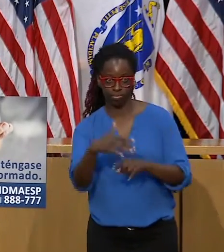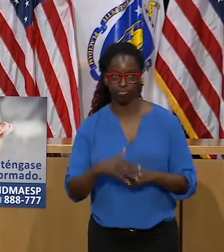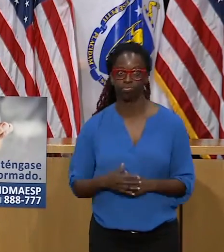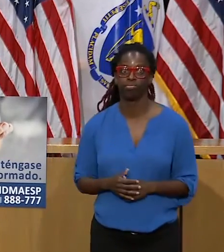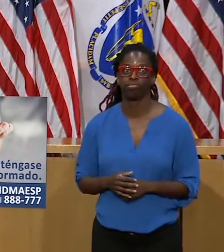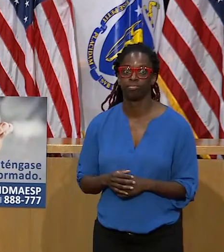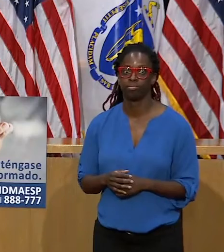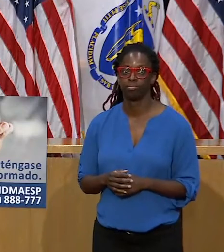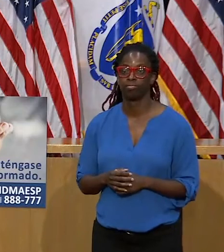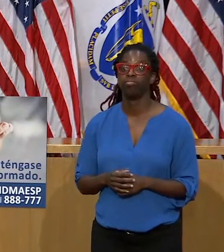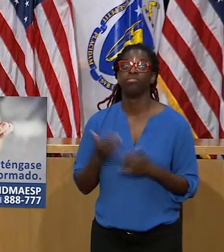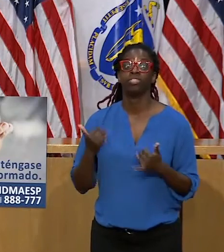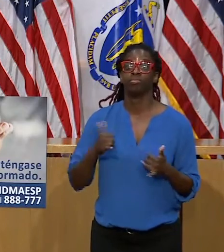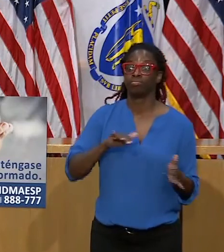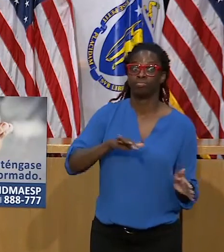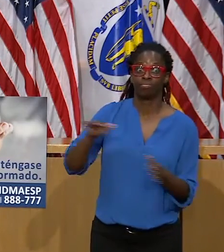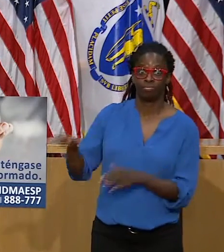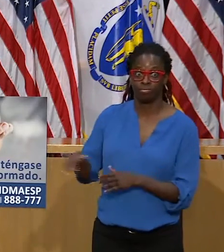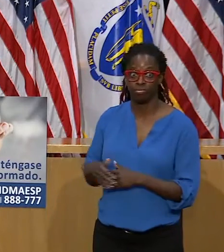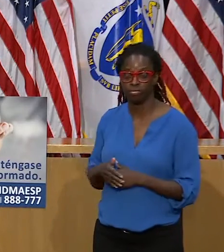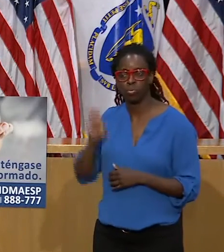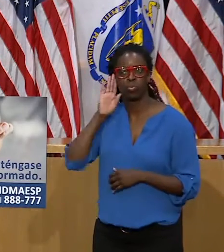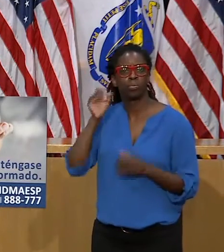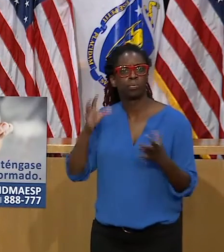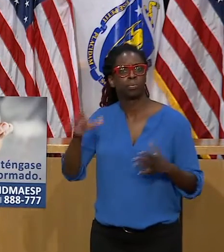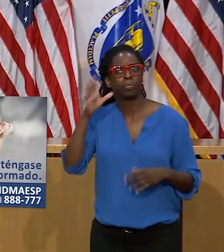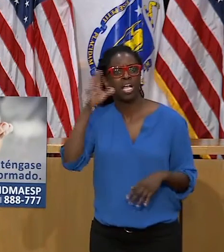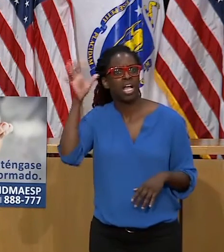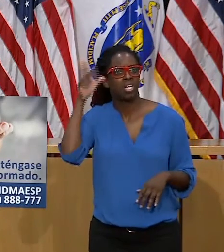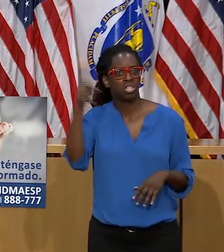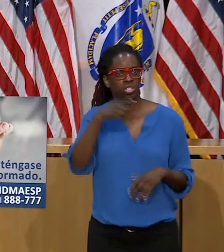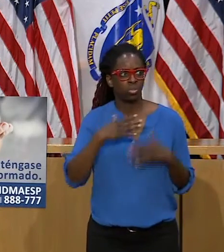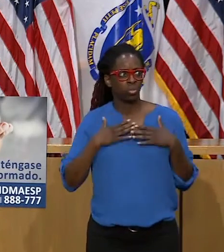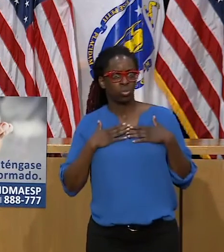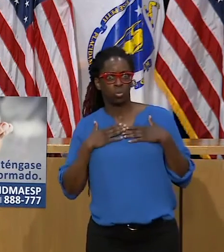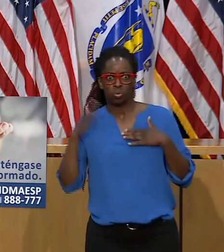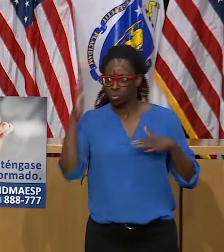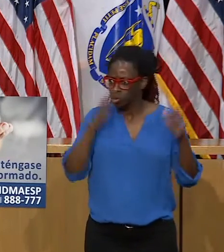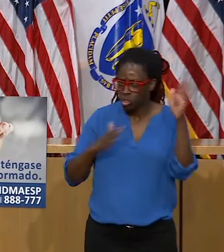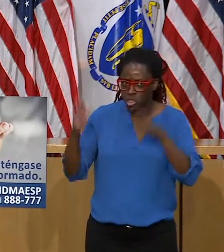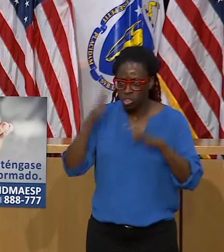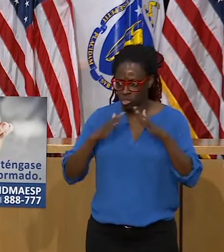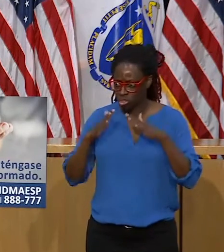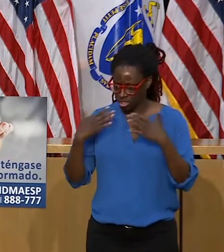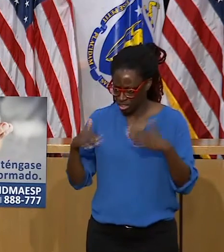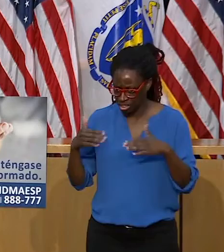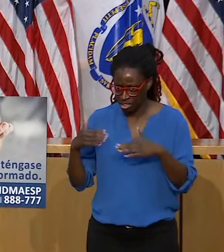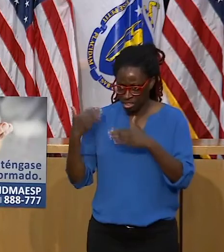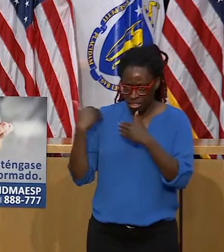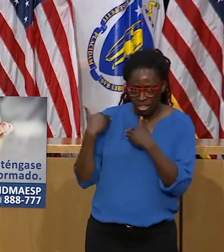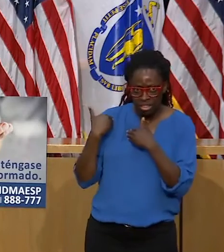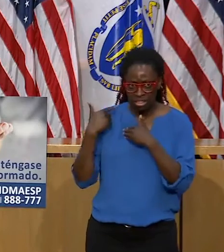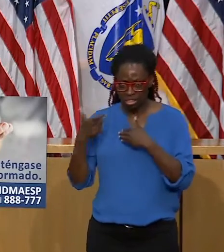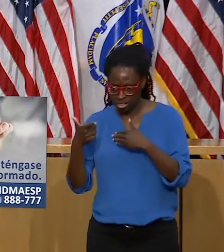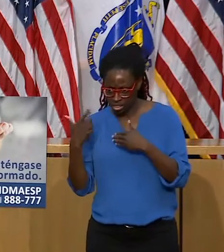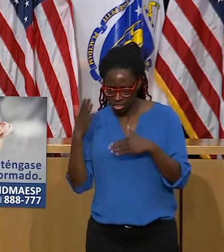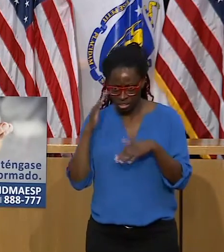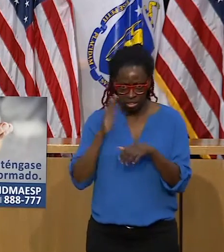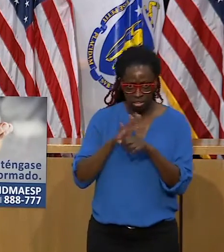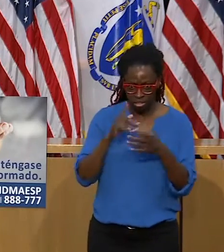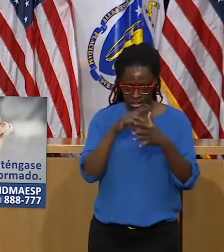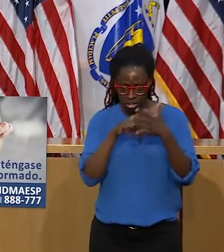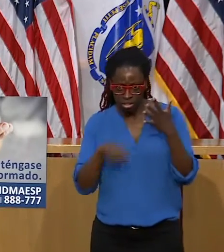during an enormously challenging time. Now we have an obligation to do everything that we can to get kids safely back into